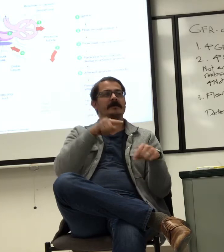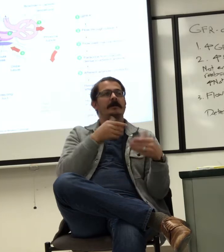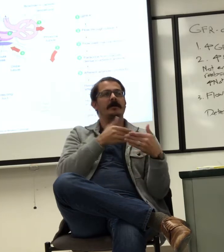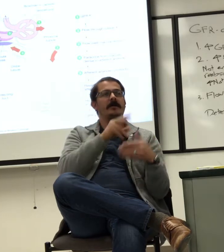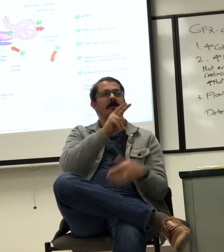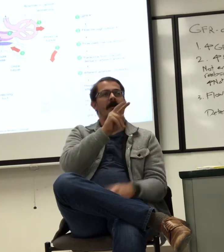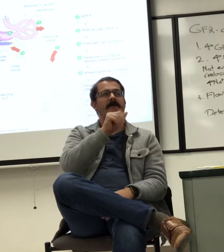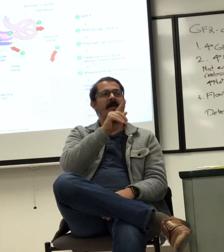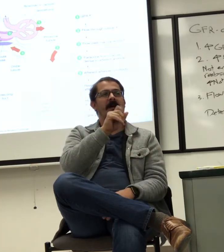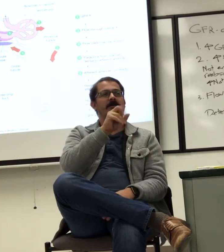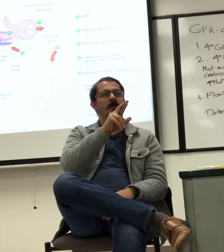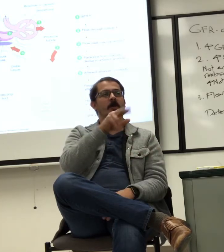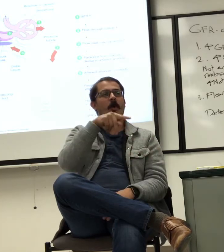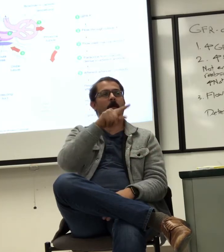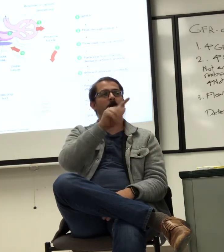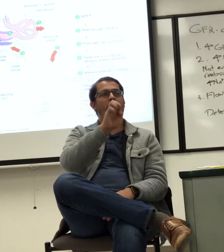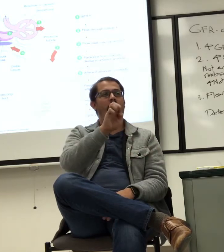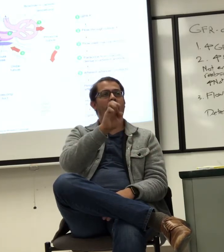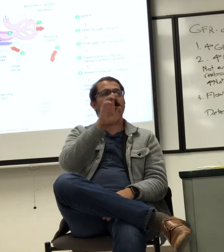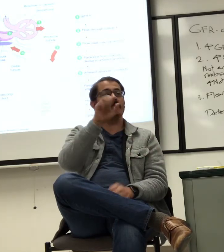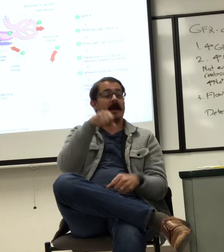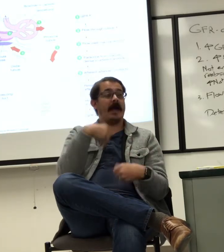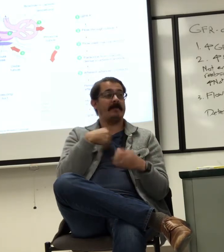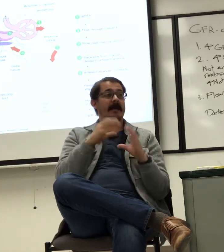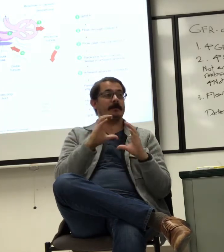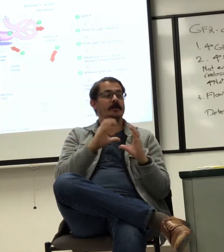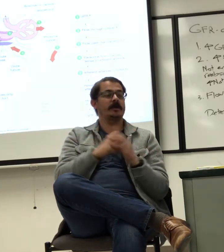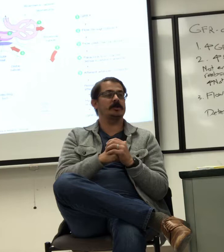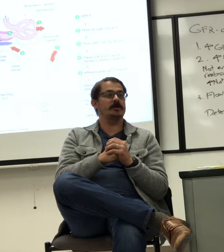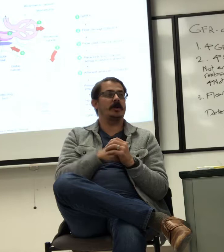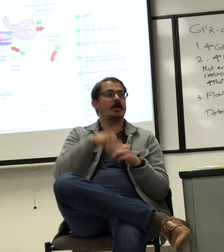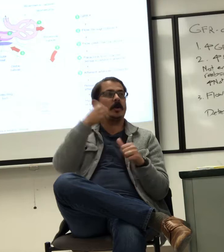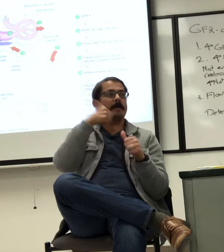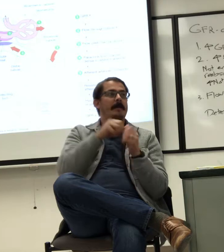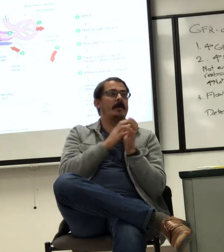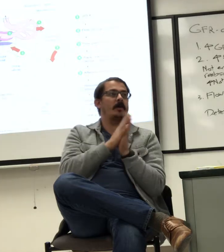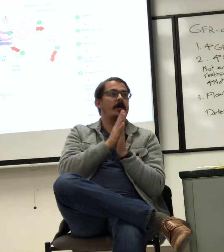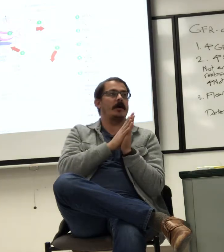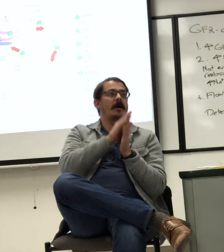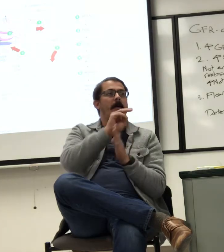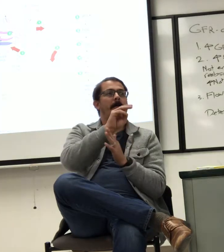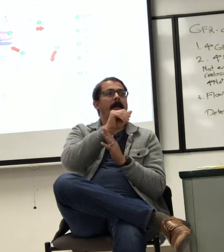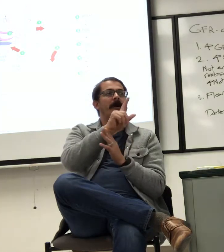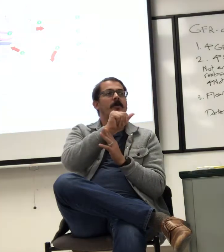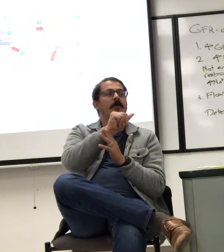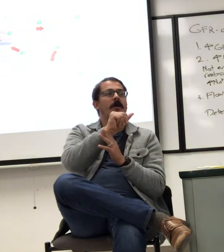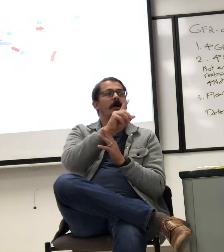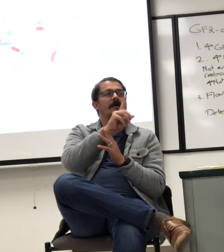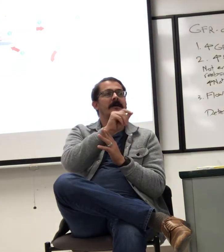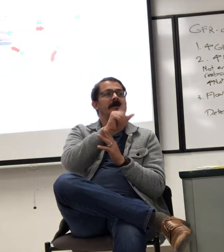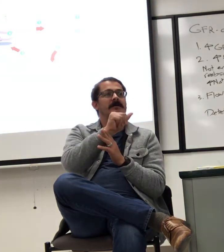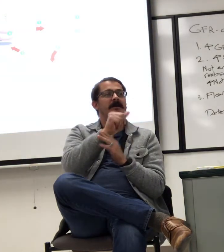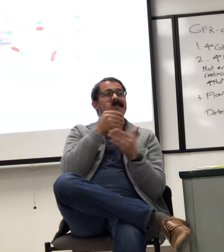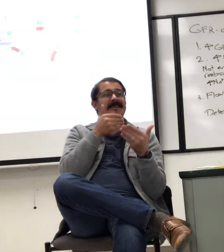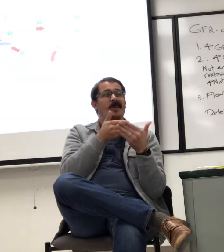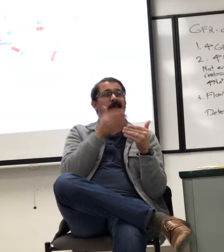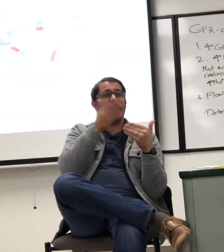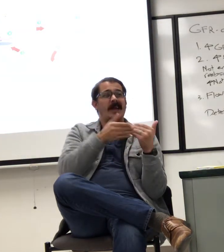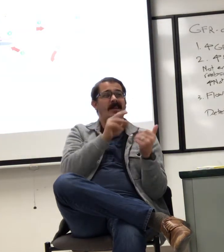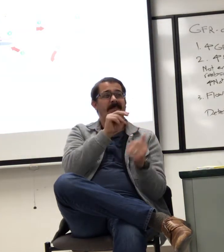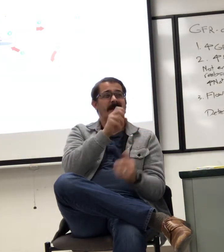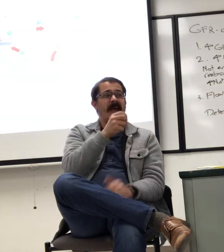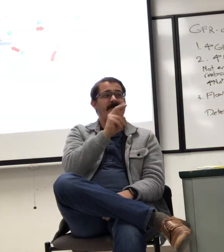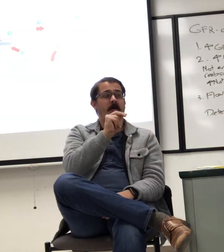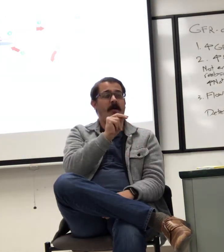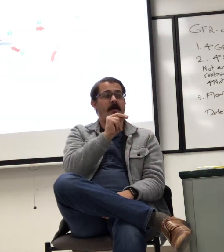pole. So you can have this communication. Let's remember, the macula densa is close to the end of the nephron. So if there's